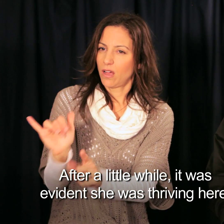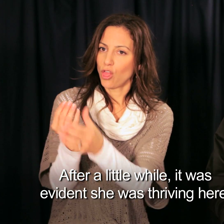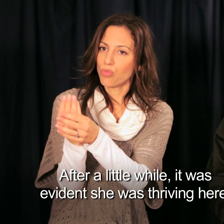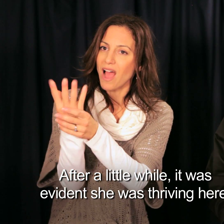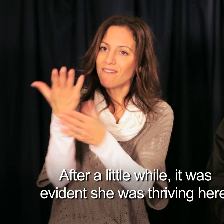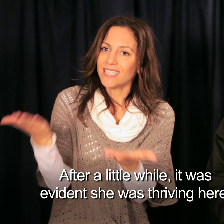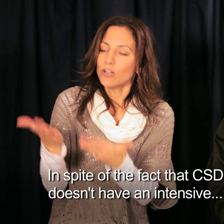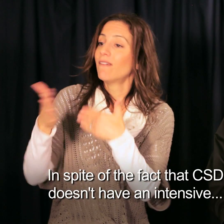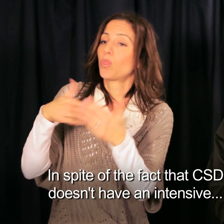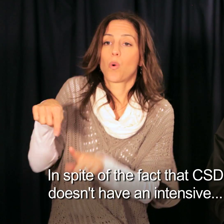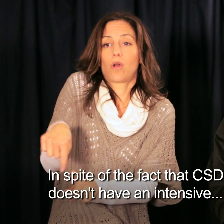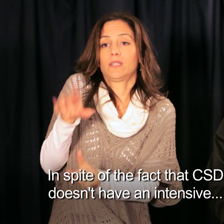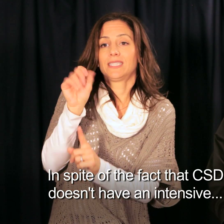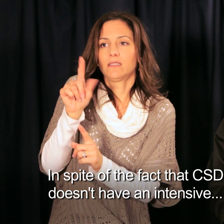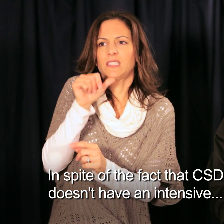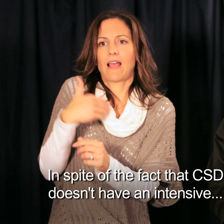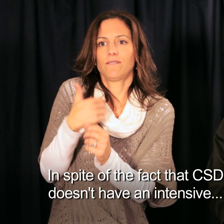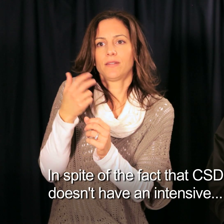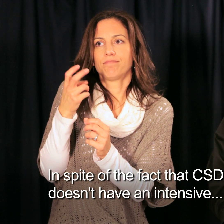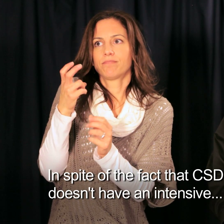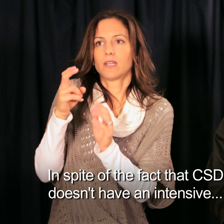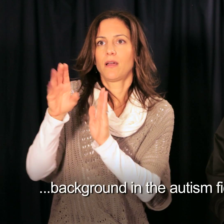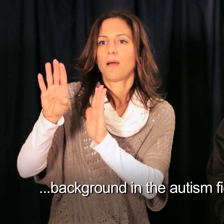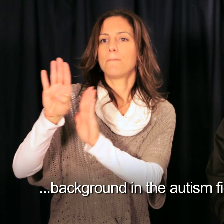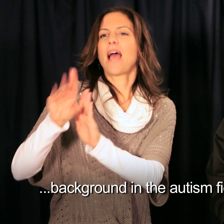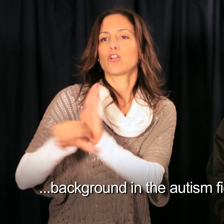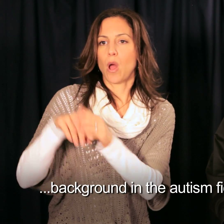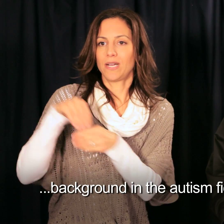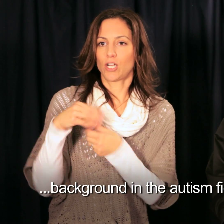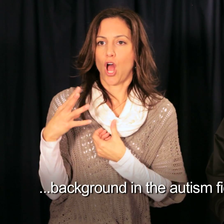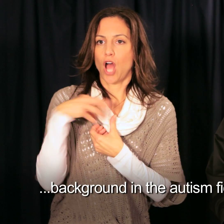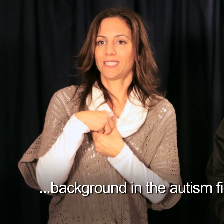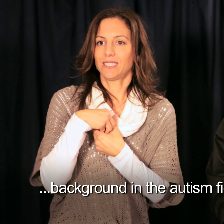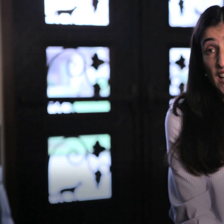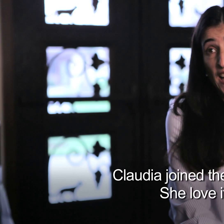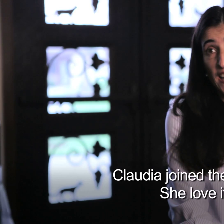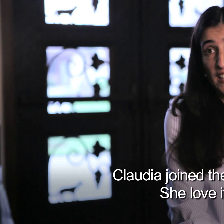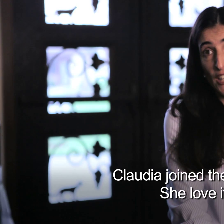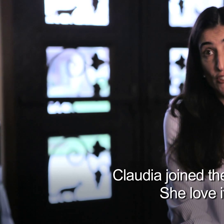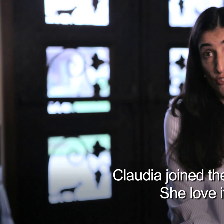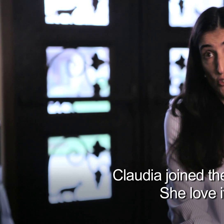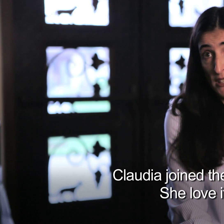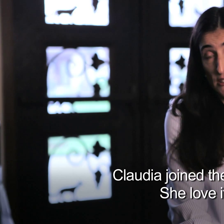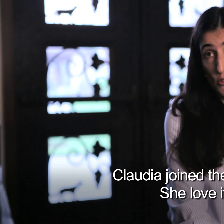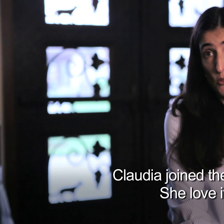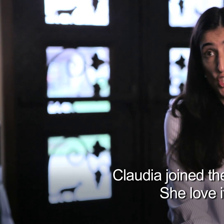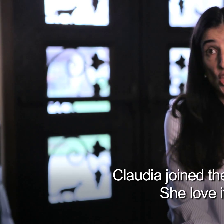thriving here, in spite of the fact that CSD doesn't have an intensive background in the autism field. Claudia joined the school. She